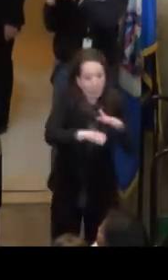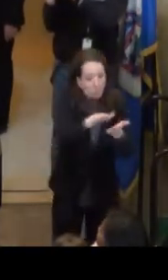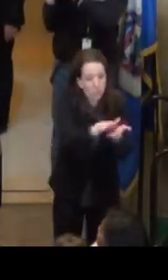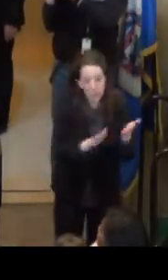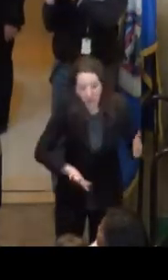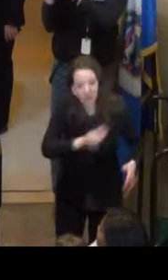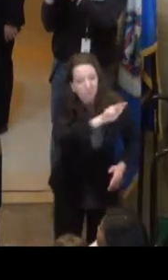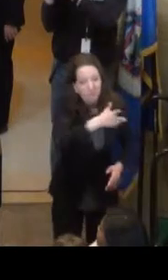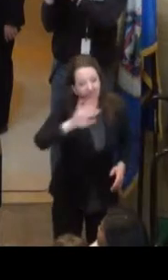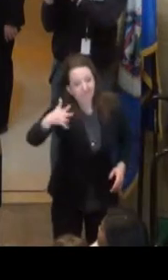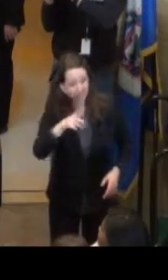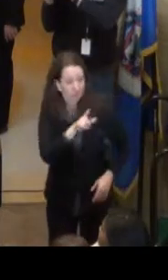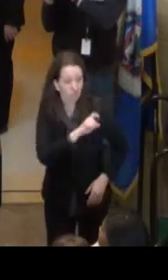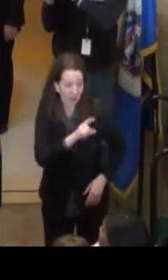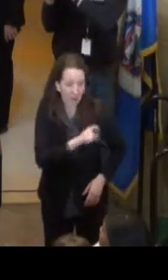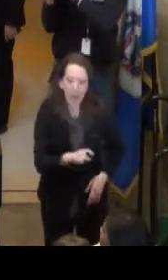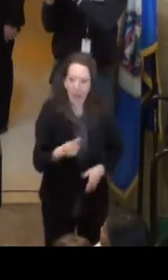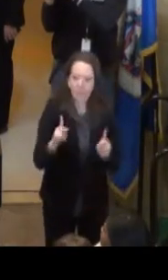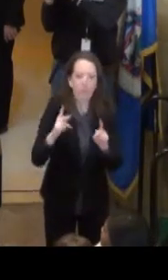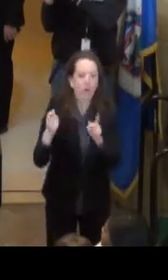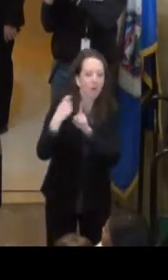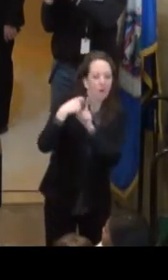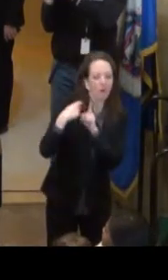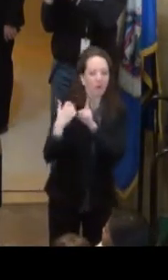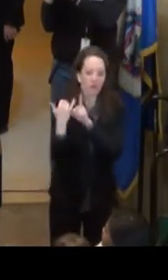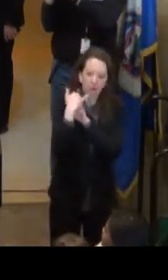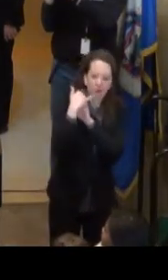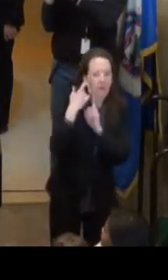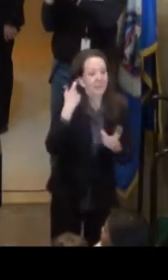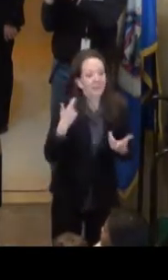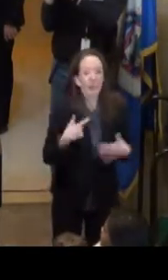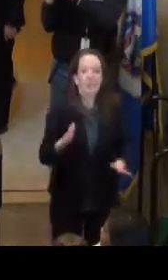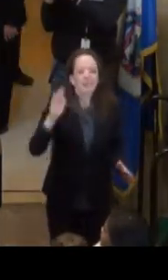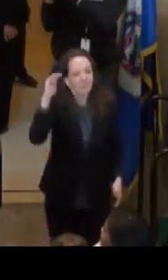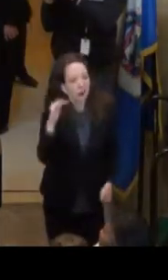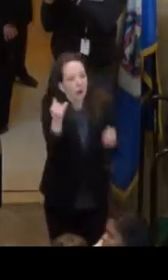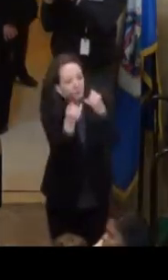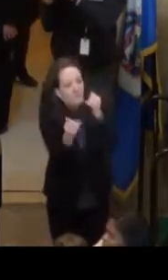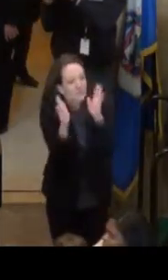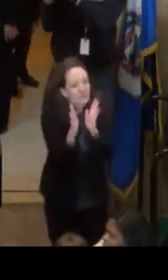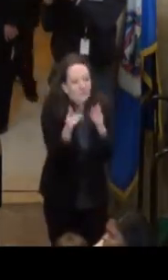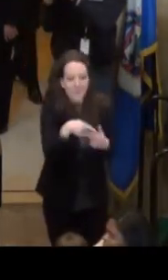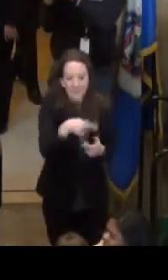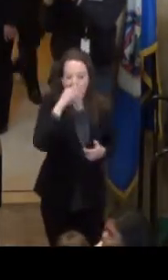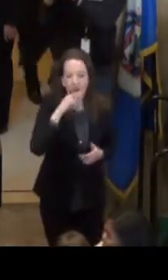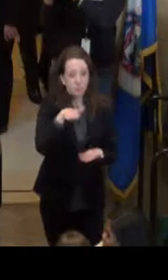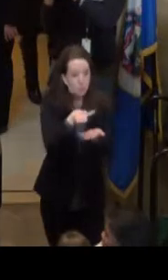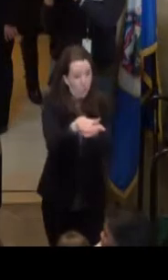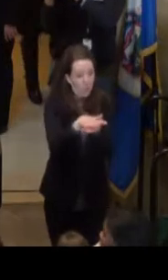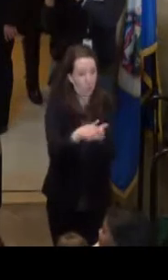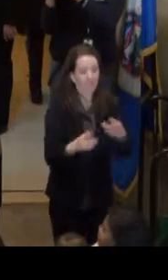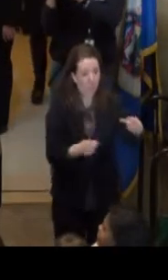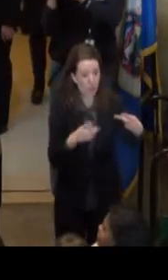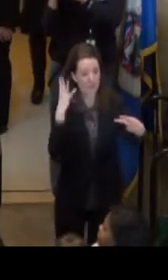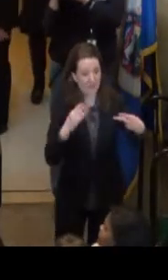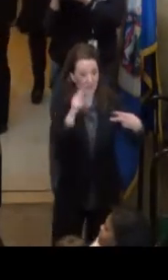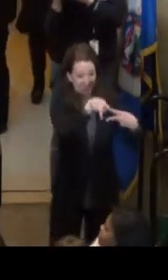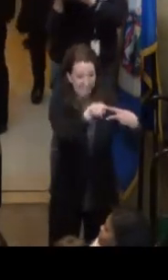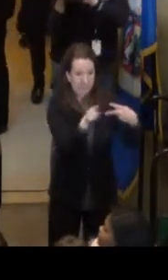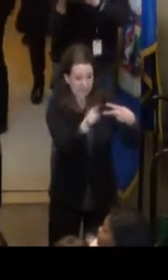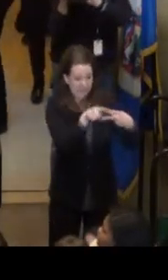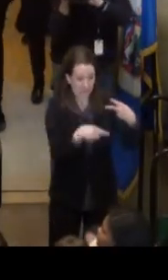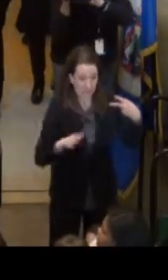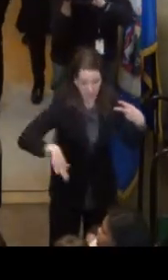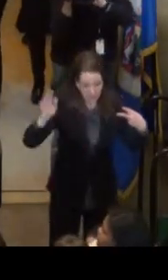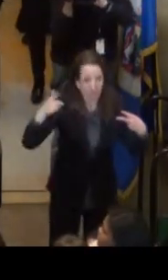By simple fact of being one of the smallest kids at school. These two experiences have shaped my thoughts on